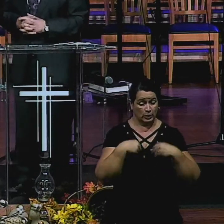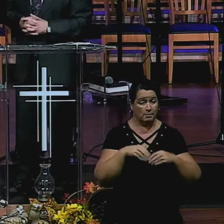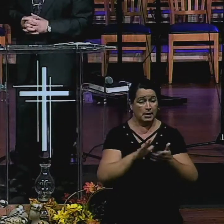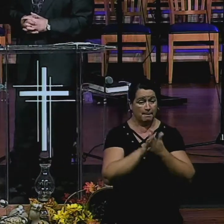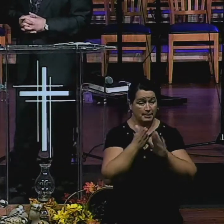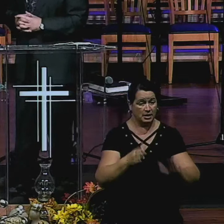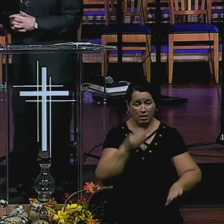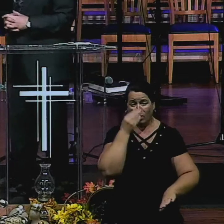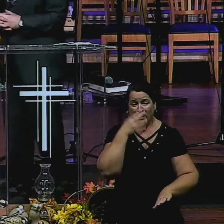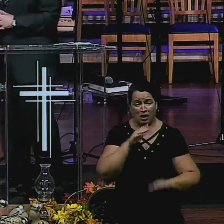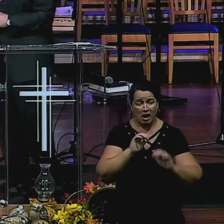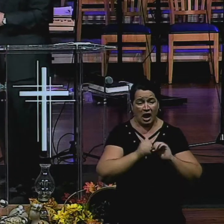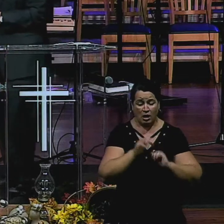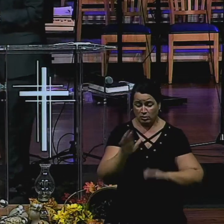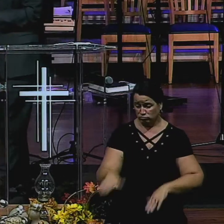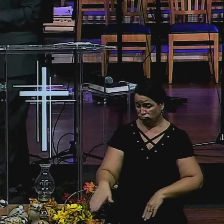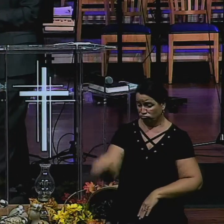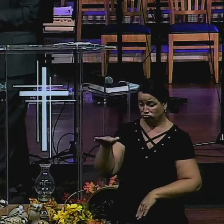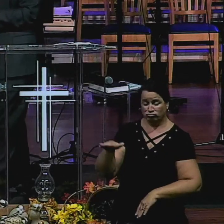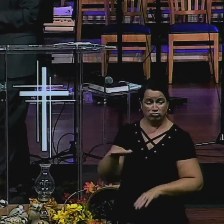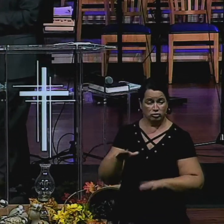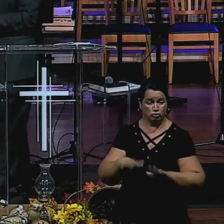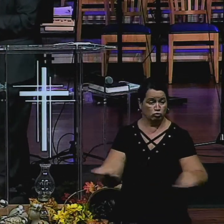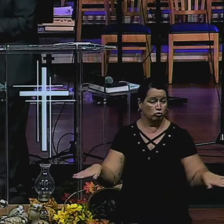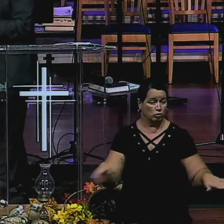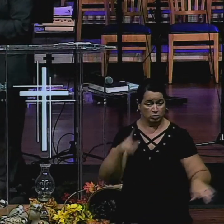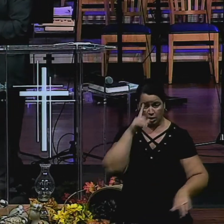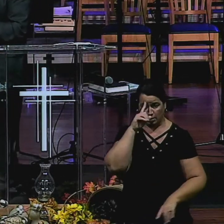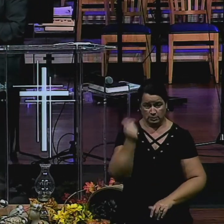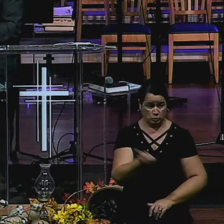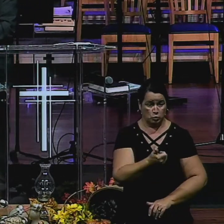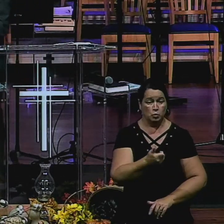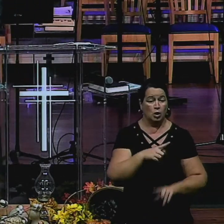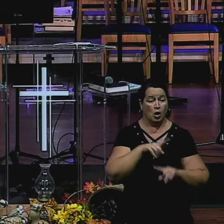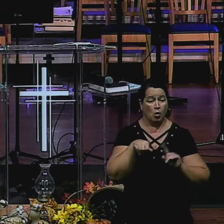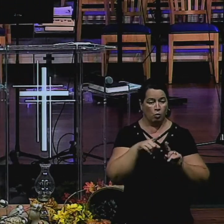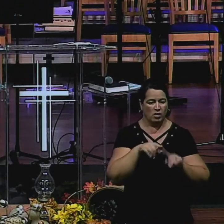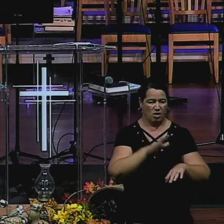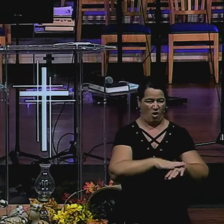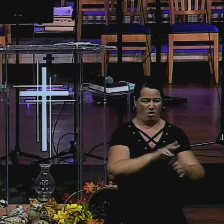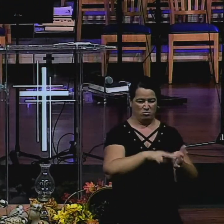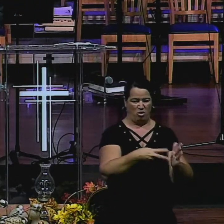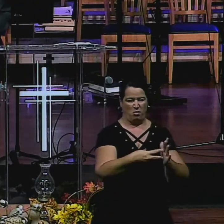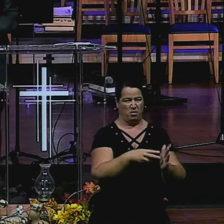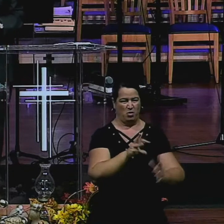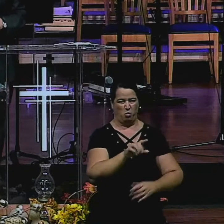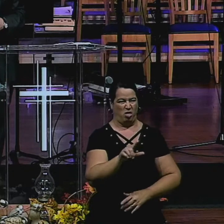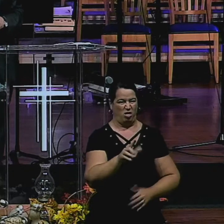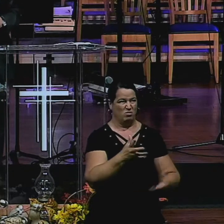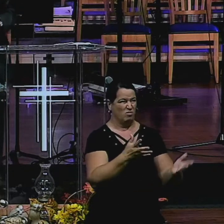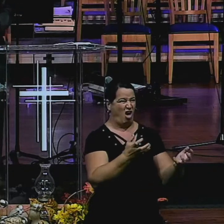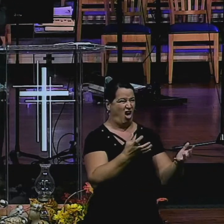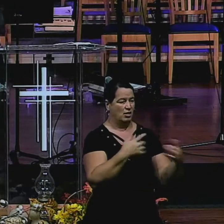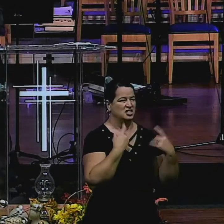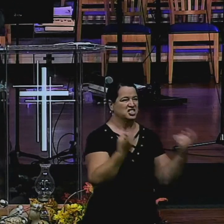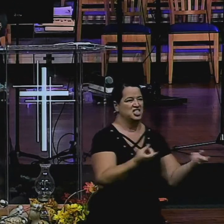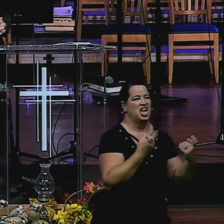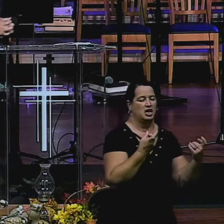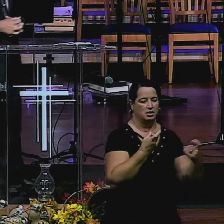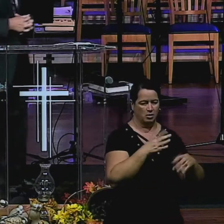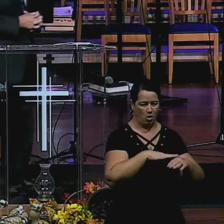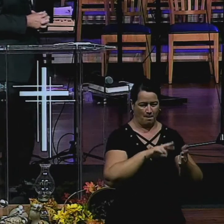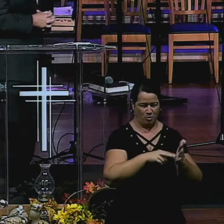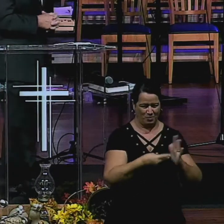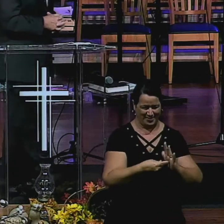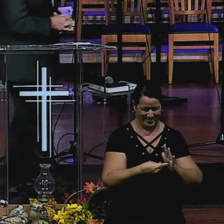your children. That's up to you. But when they willfully sin, you know, Diane and I read a book called Dare to Discipline before we even had